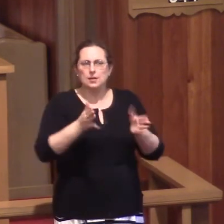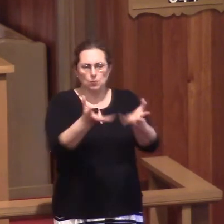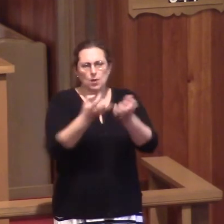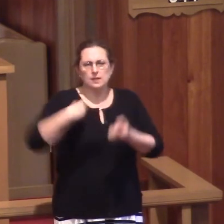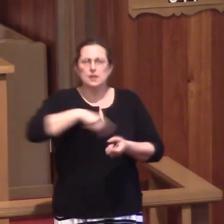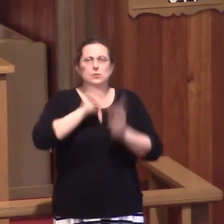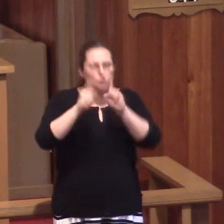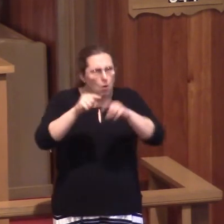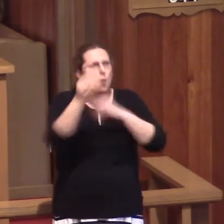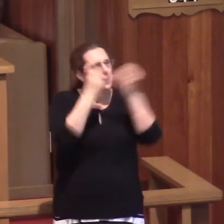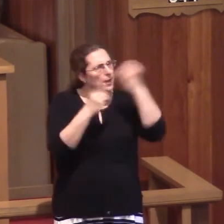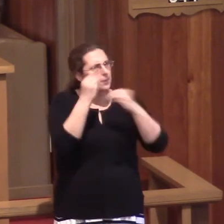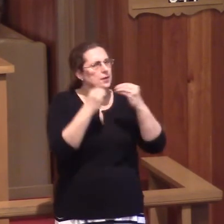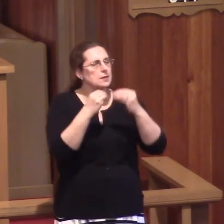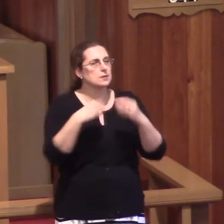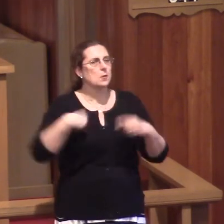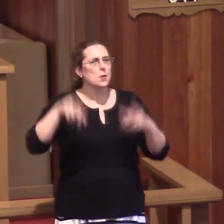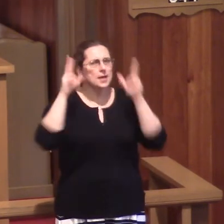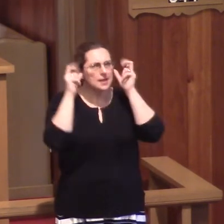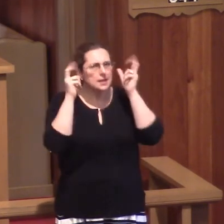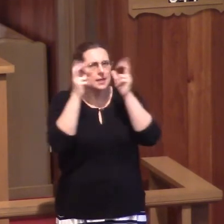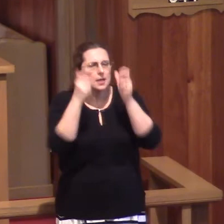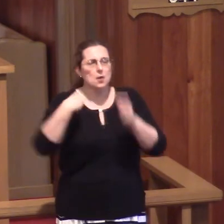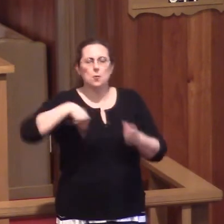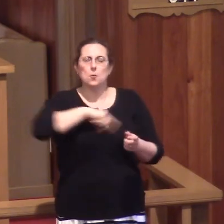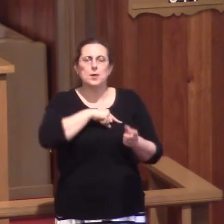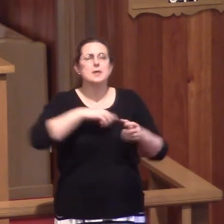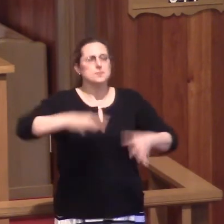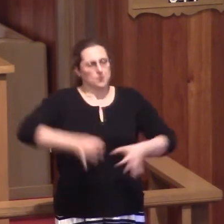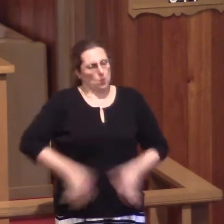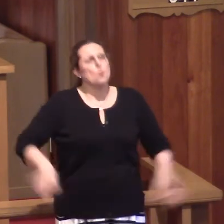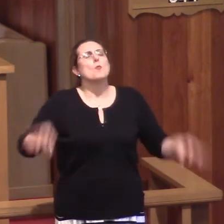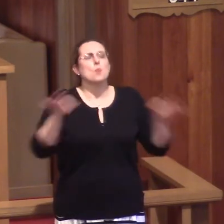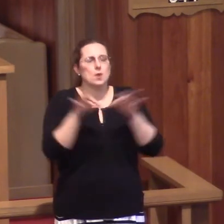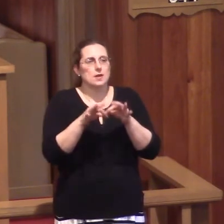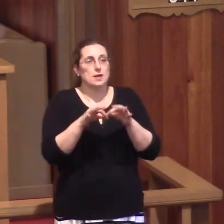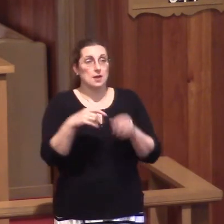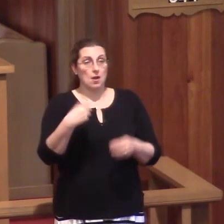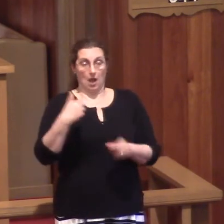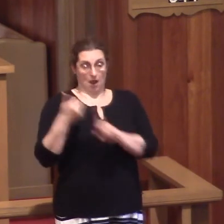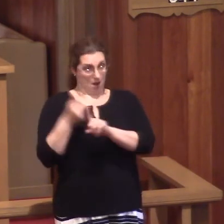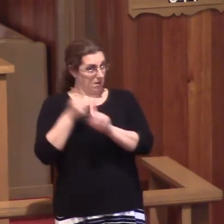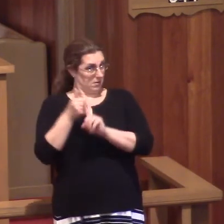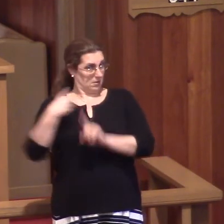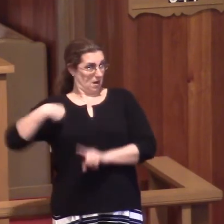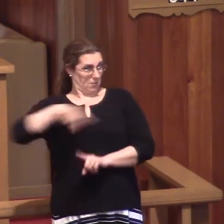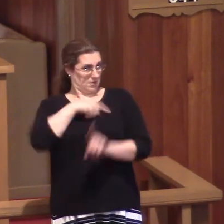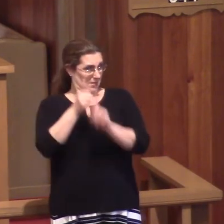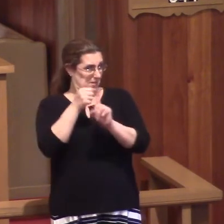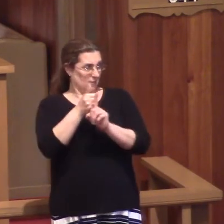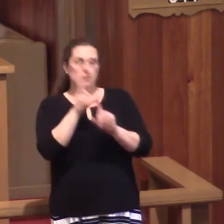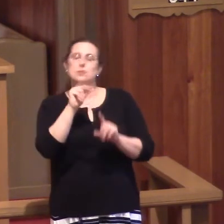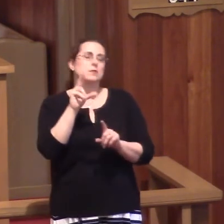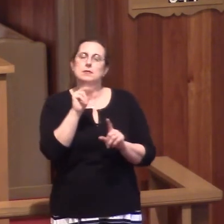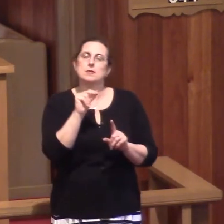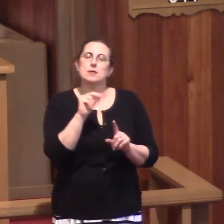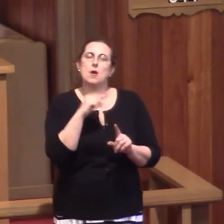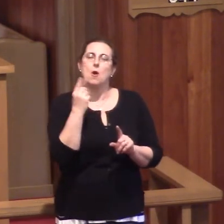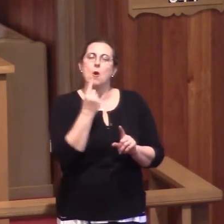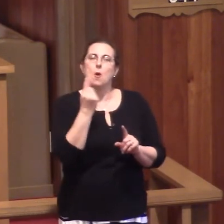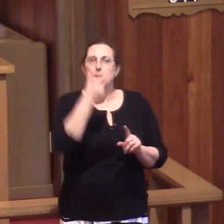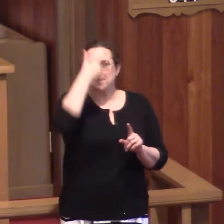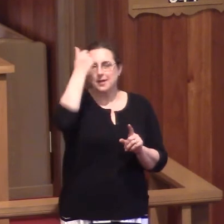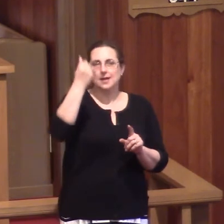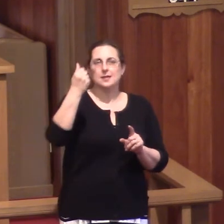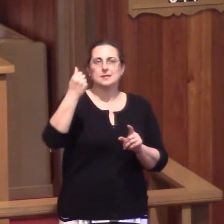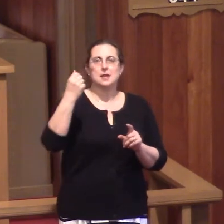banquet. We hear that We are made worthy To attend the banquet Not from our own Doing or merit But simply on account Of